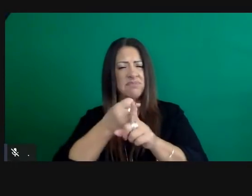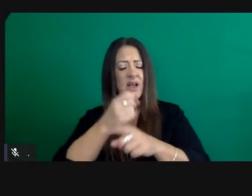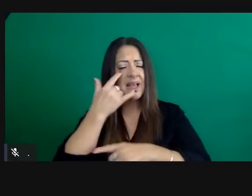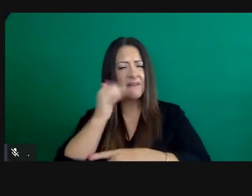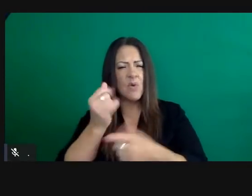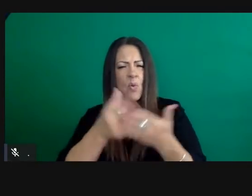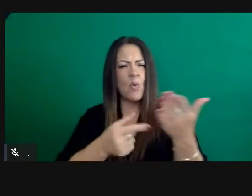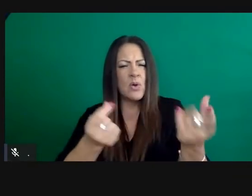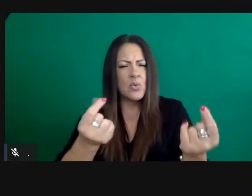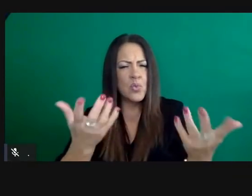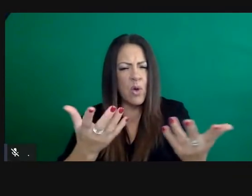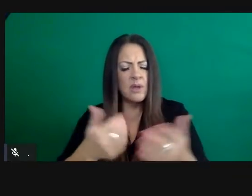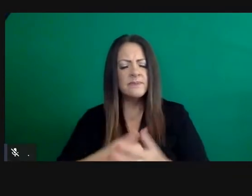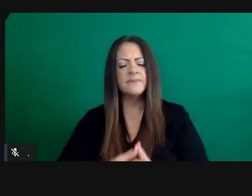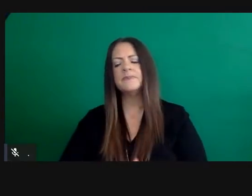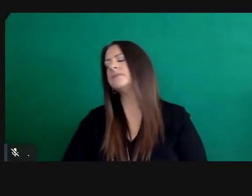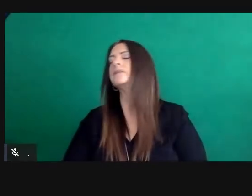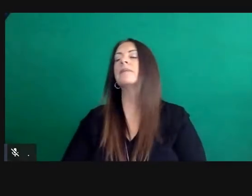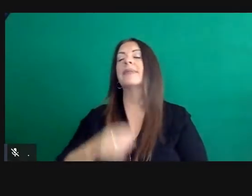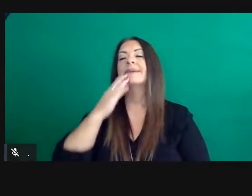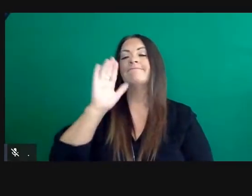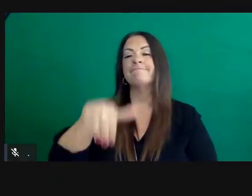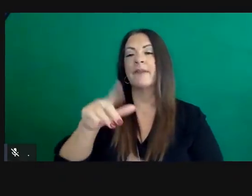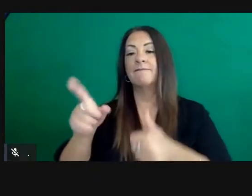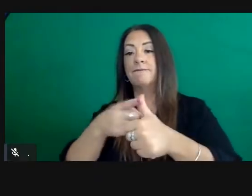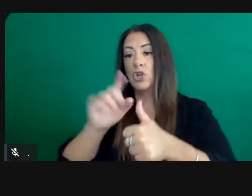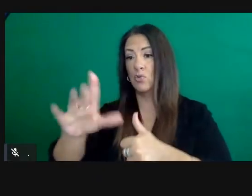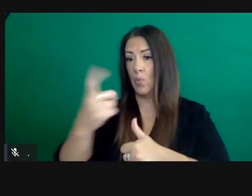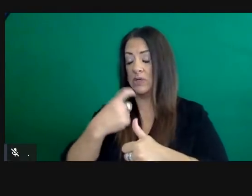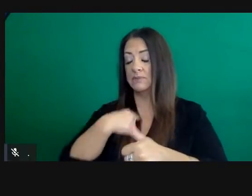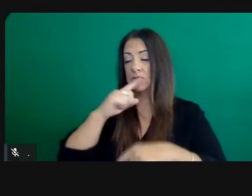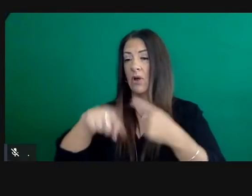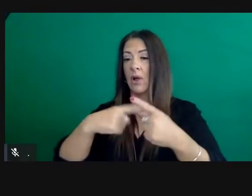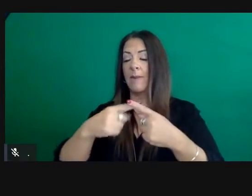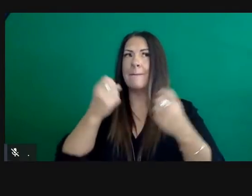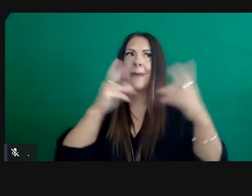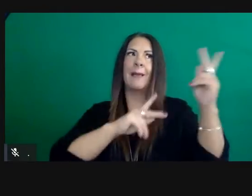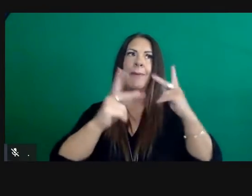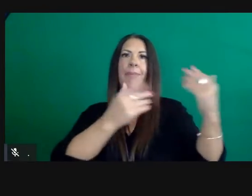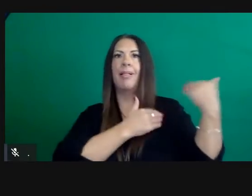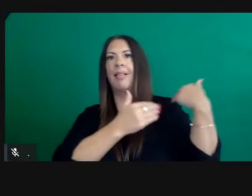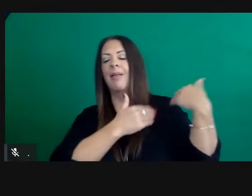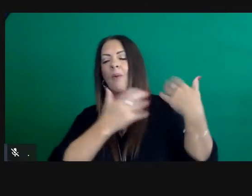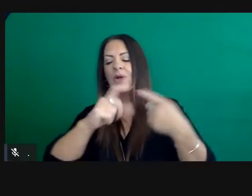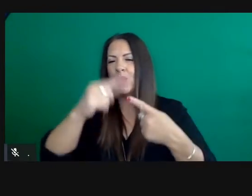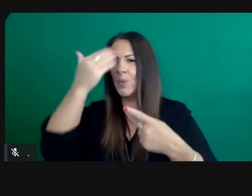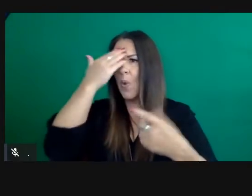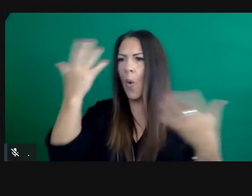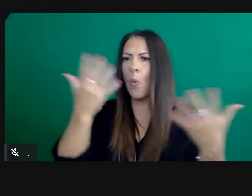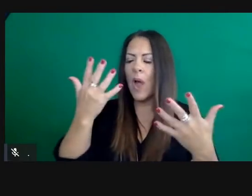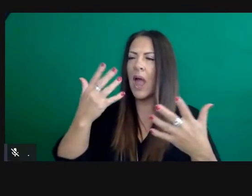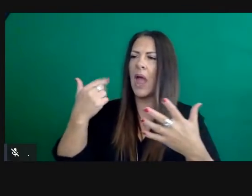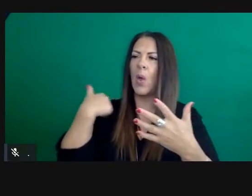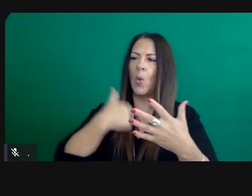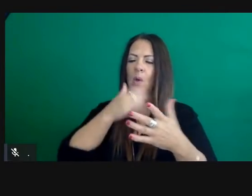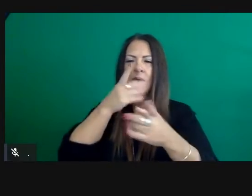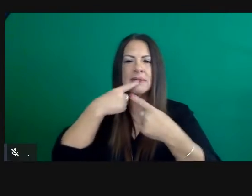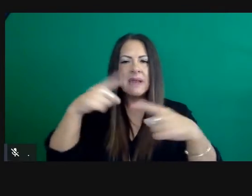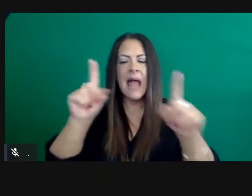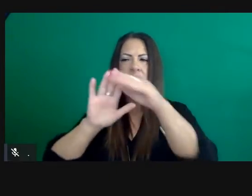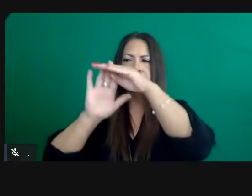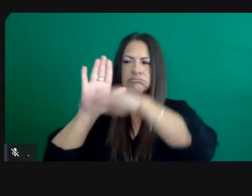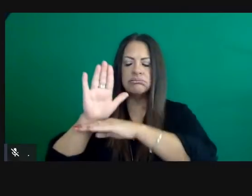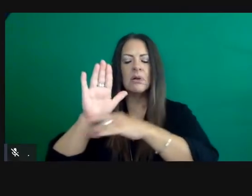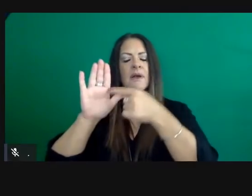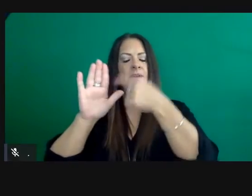On theme parks, and I know a number of people are continuing to wonder when that guidance is coming out, and I like to say it will come out when we're